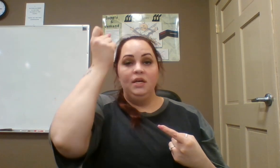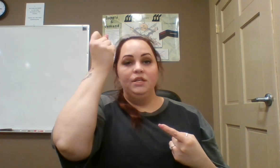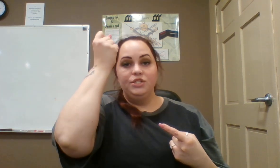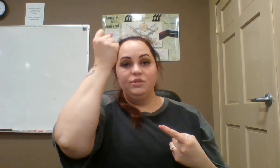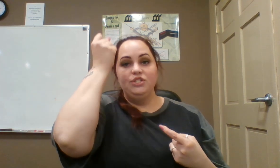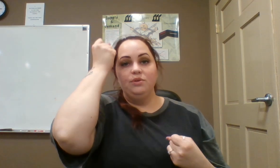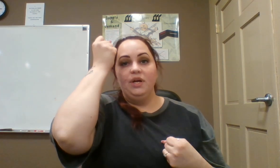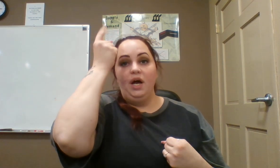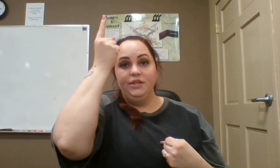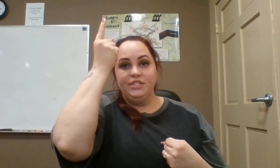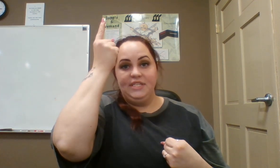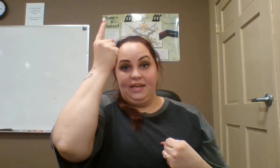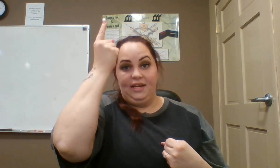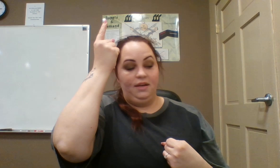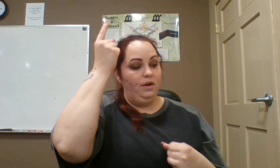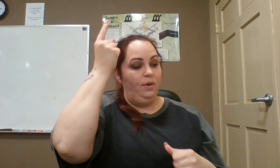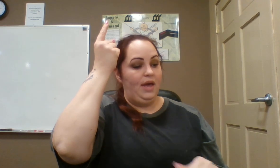to show that you're understanding, okay?